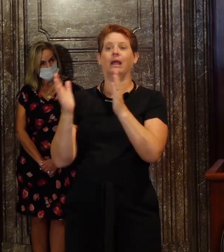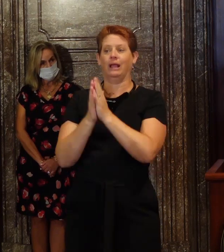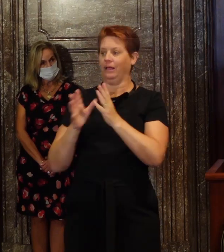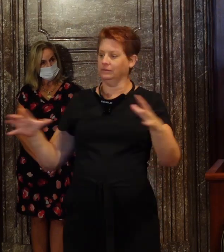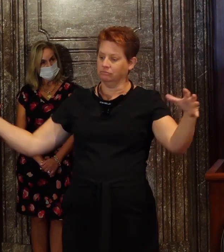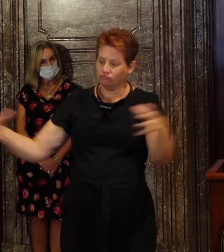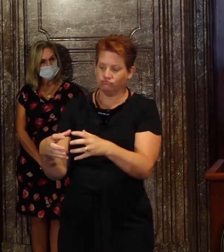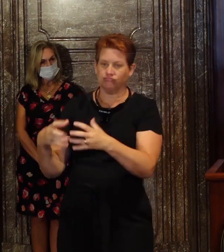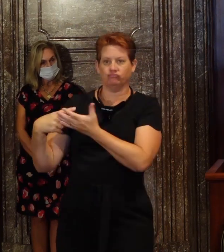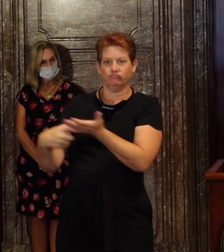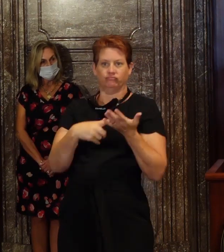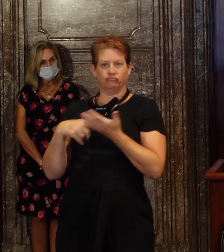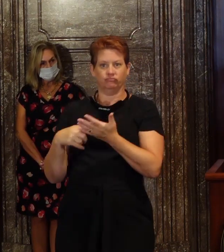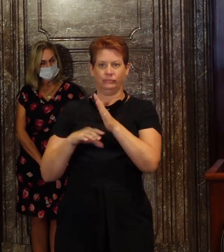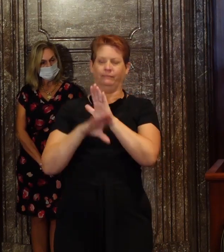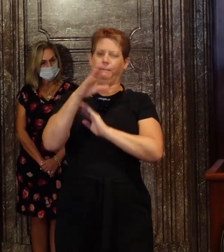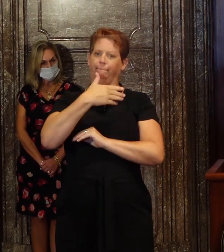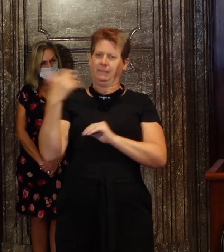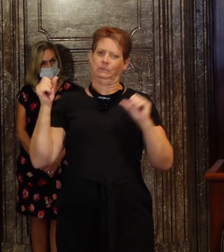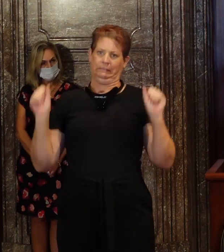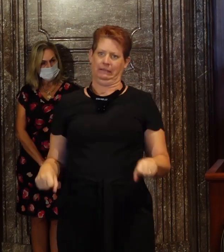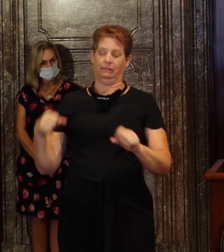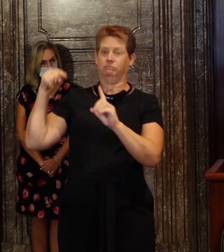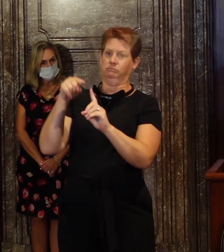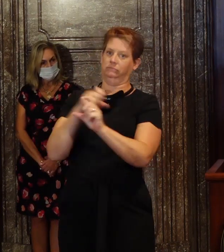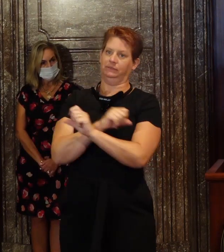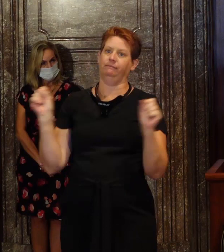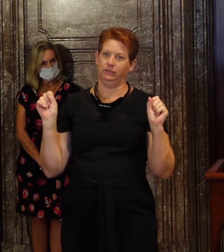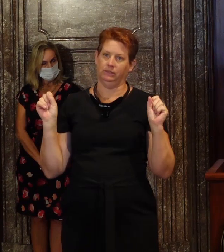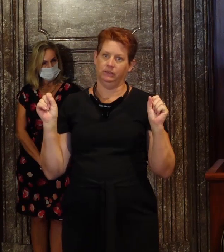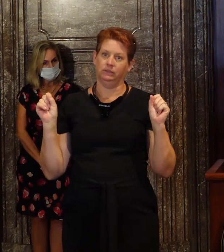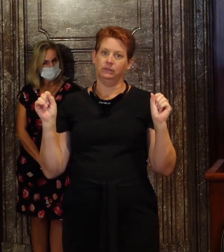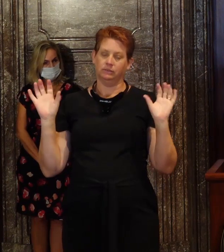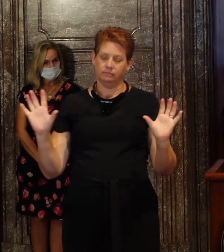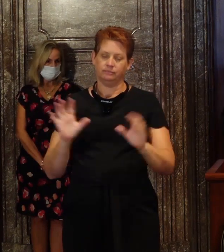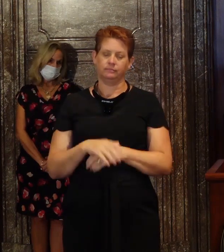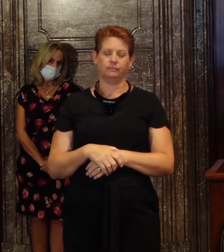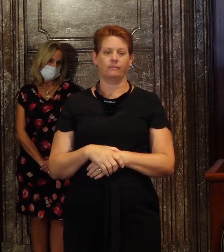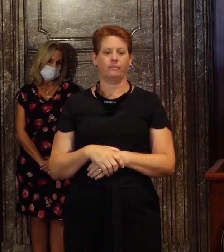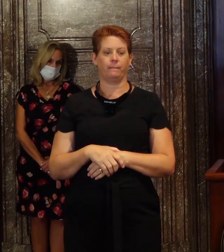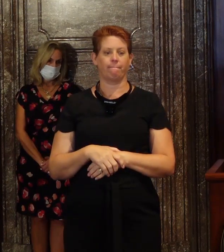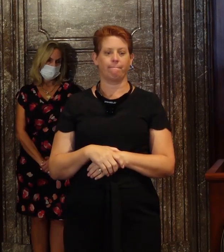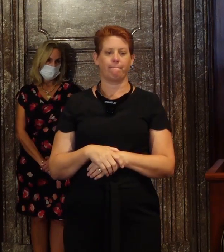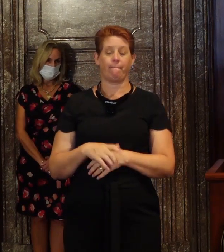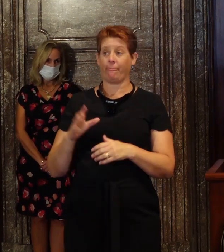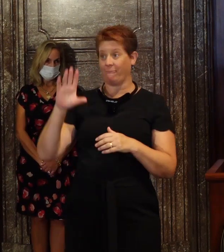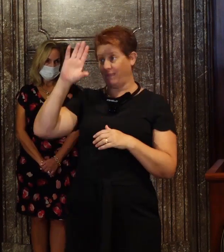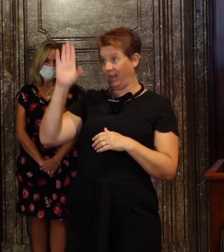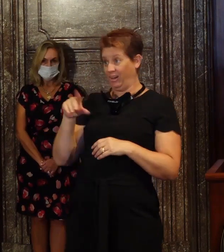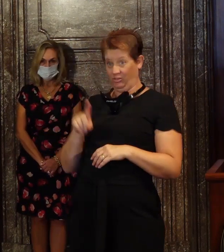the best we can and following the rules of safety. The last thing that any of us here or any of